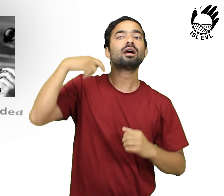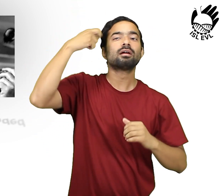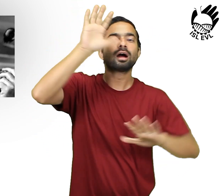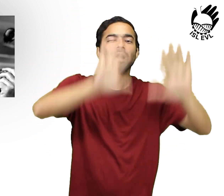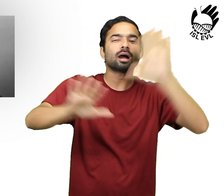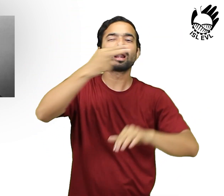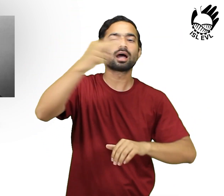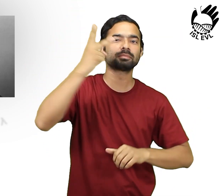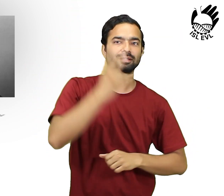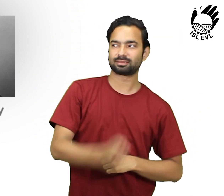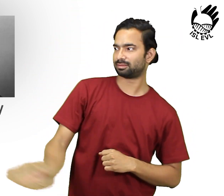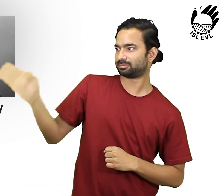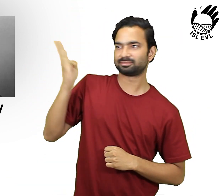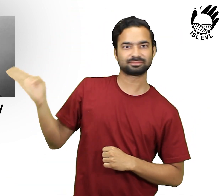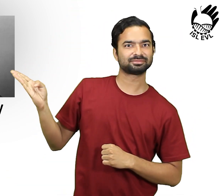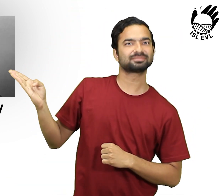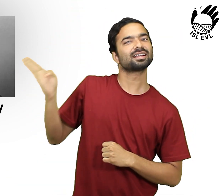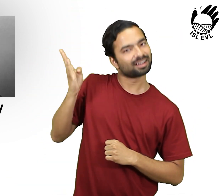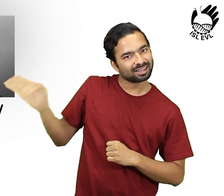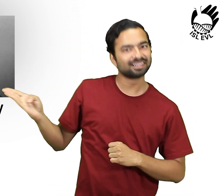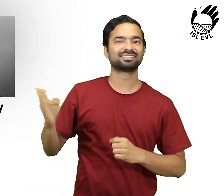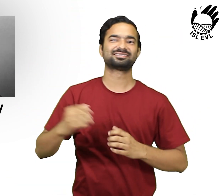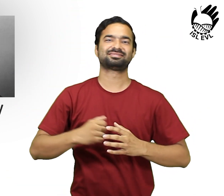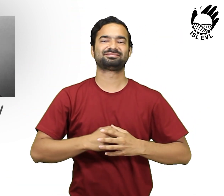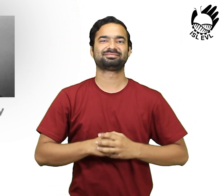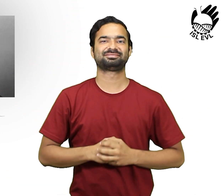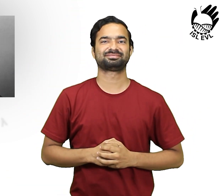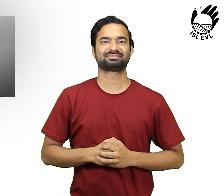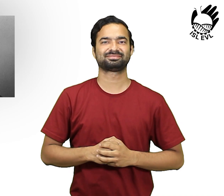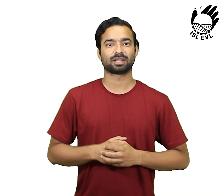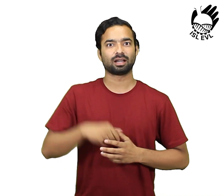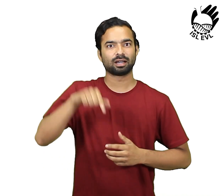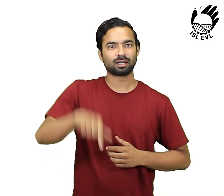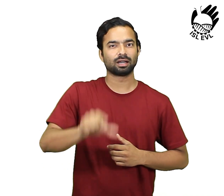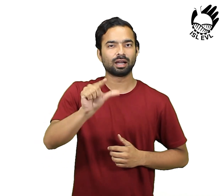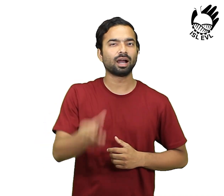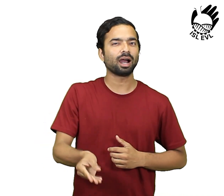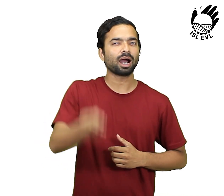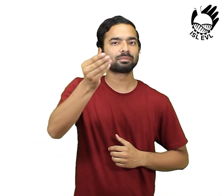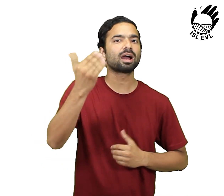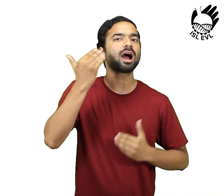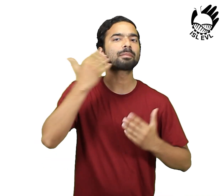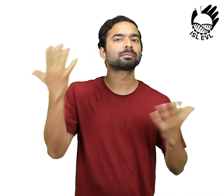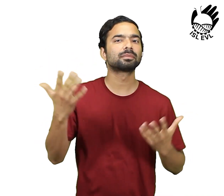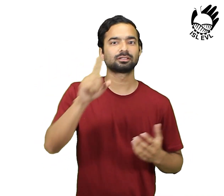and a more recent version, Flubber, in 1997